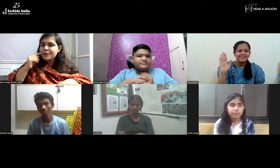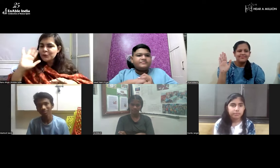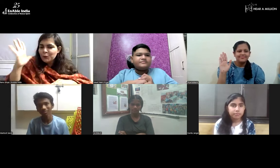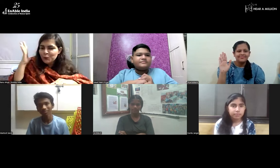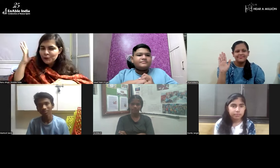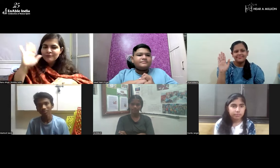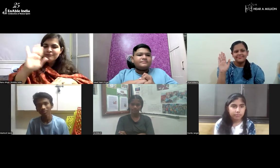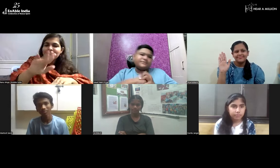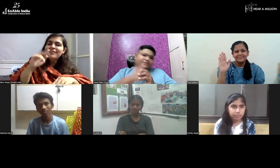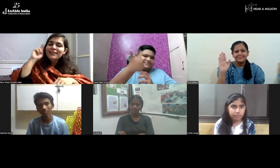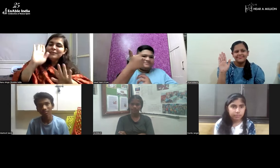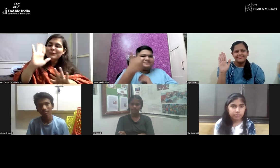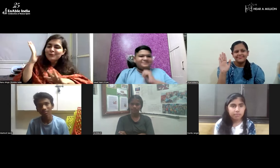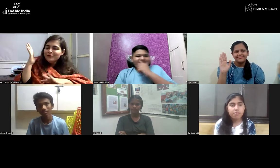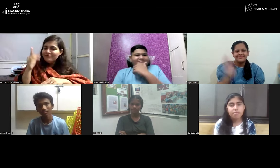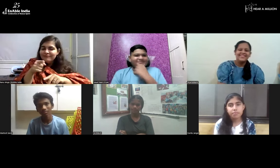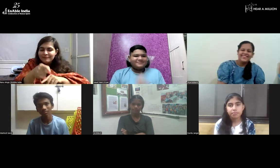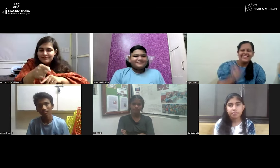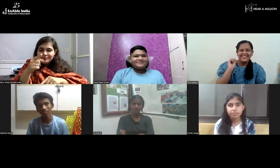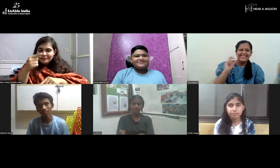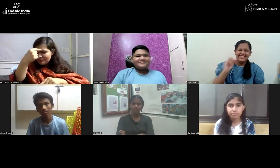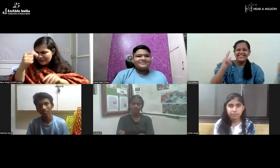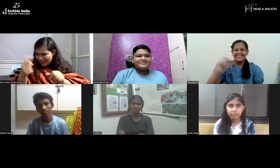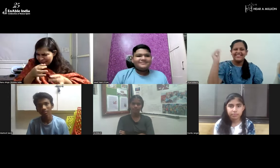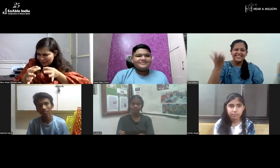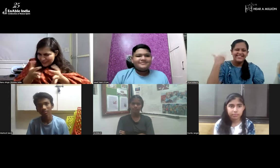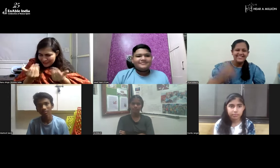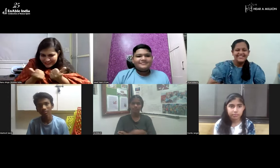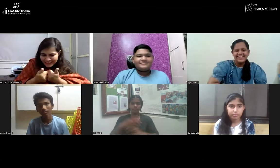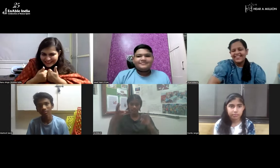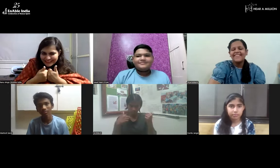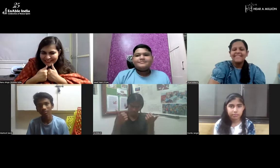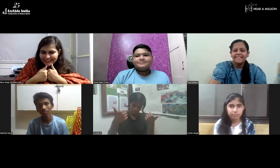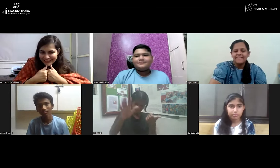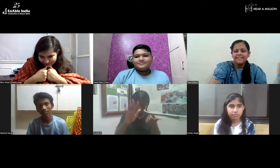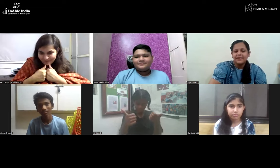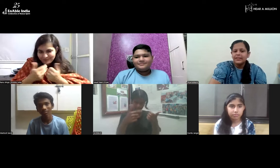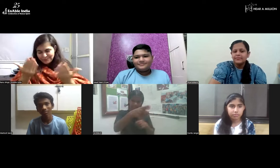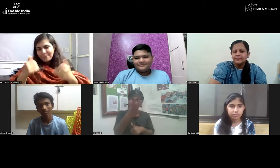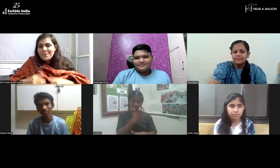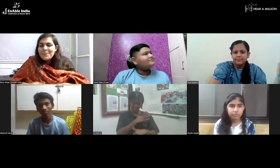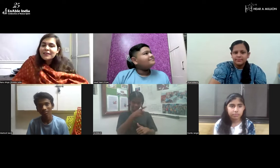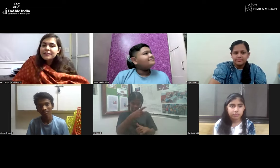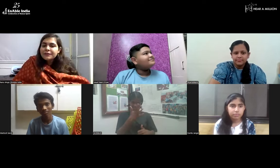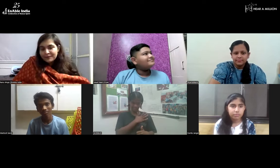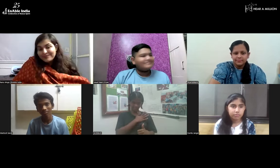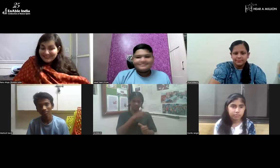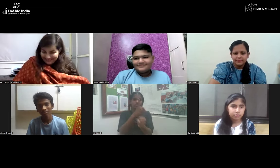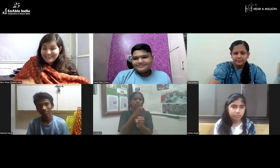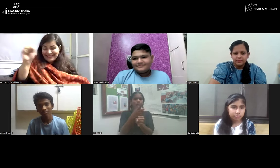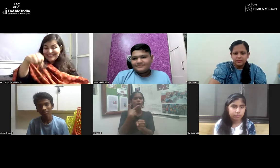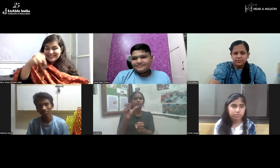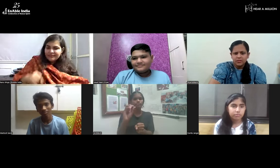you won't know, like, what are the other ways to enjoy. And when you take away the phone, the child will be aggressive, get angry.